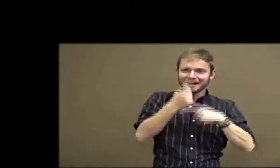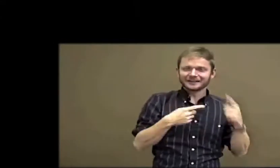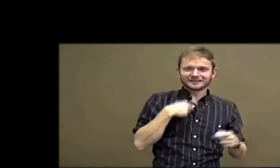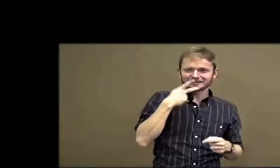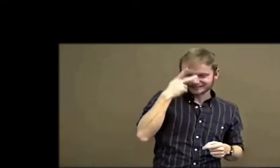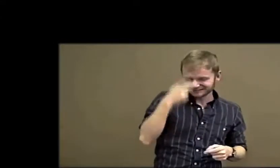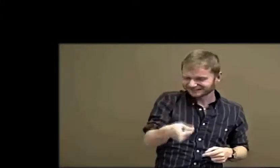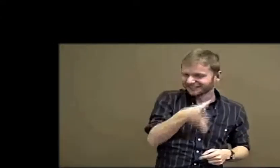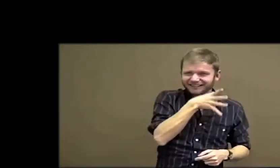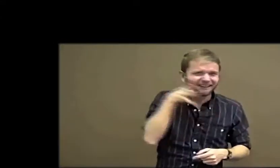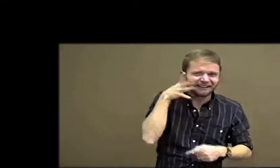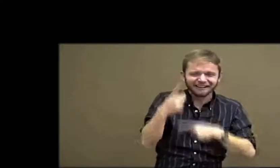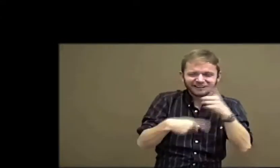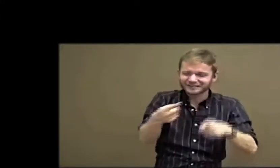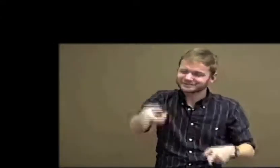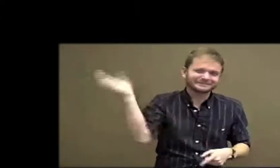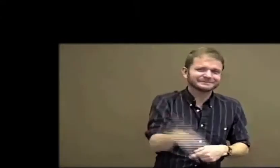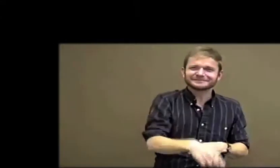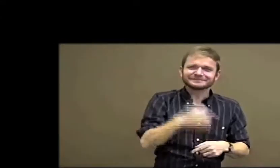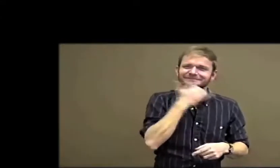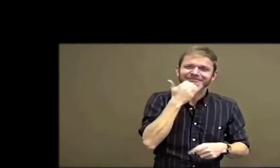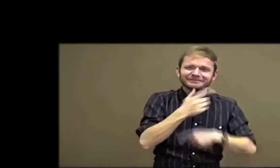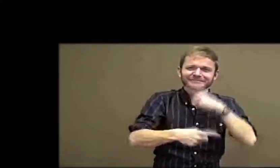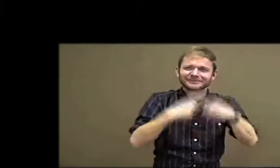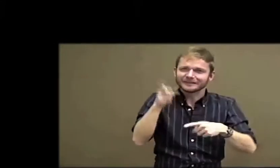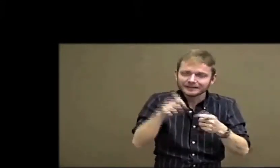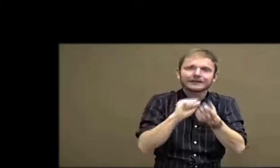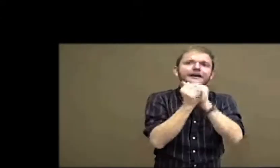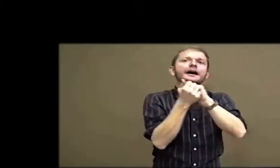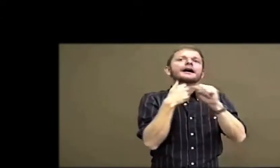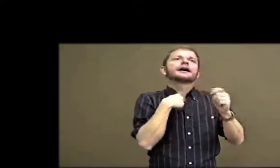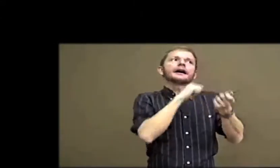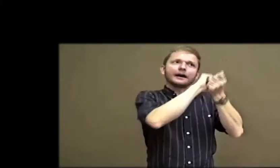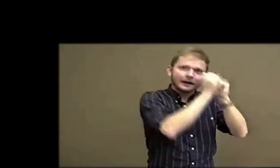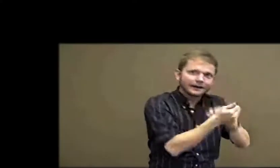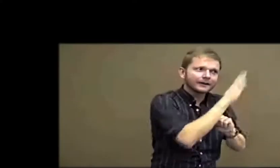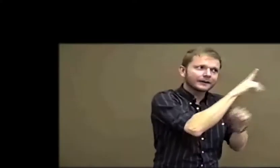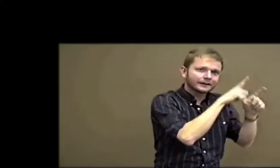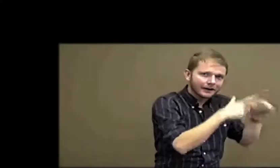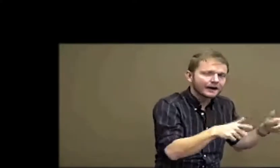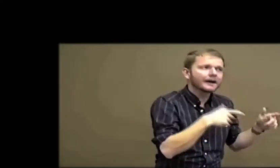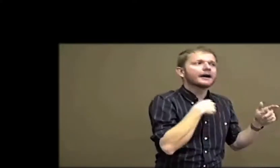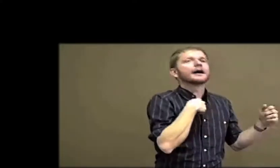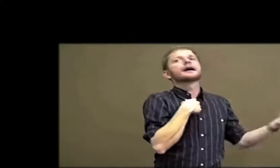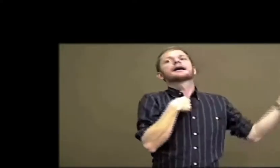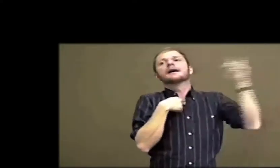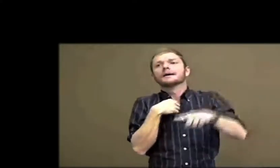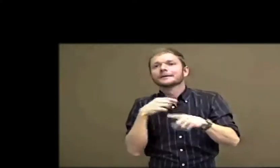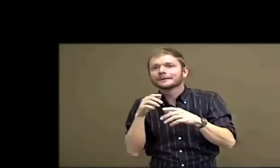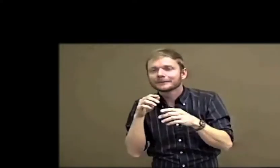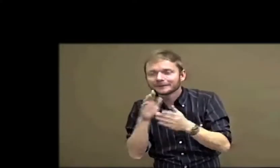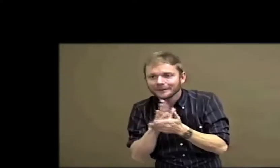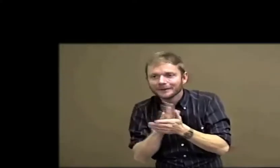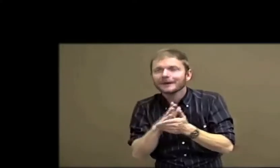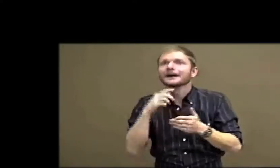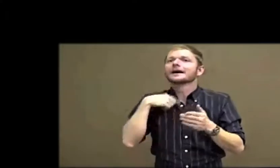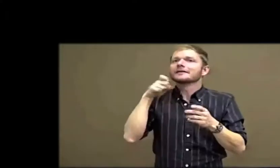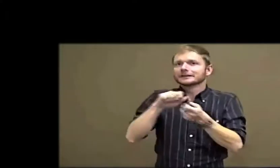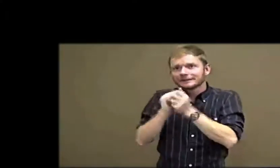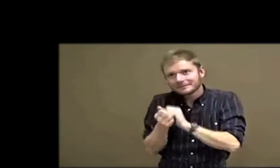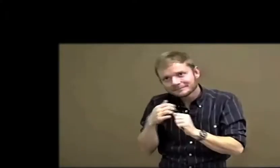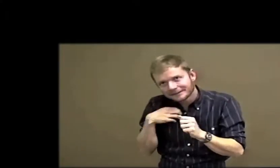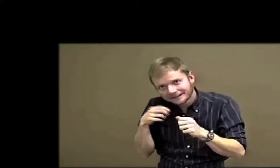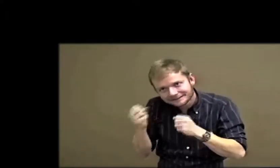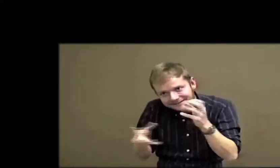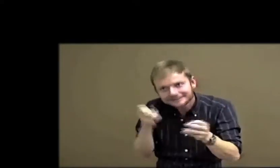not familiar with the way the school signed either, told me that I should sign like we do at home. So, going back and forth between home and school, I